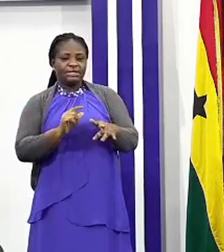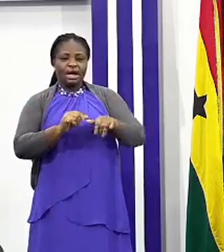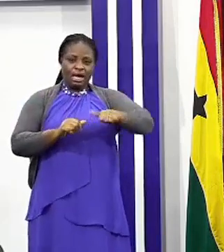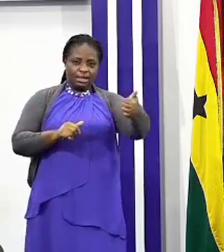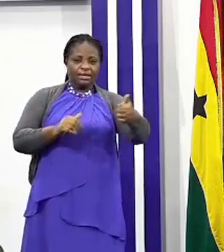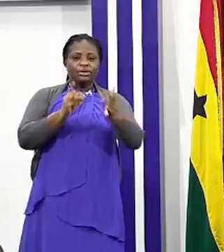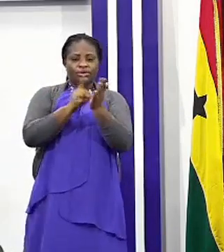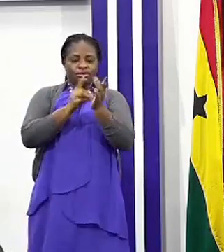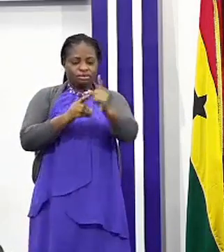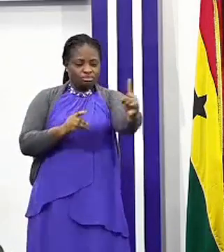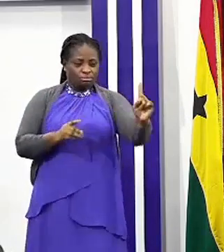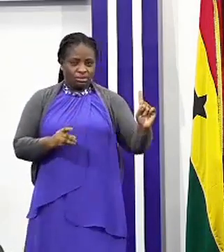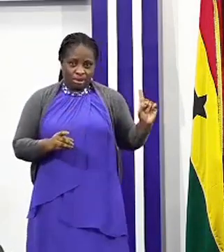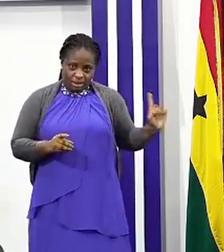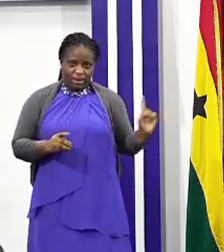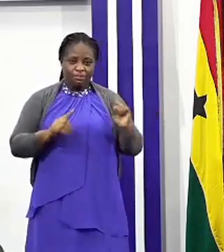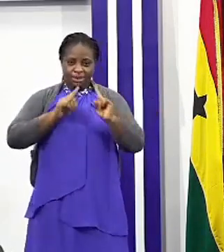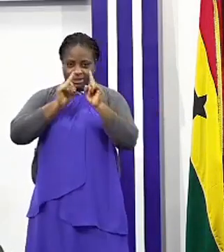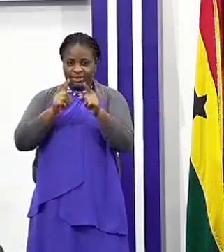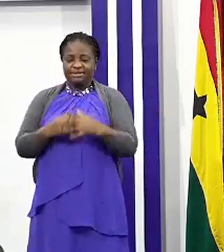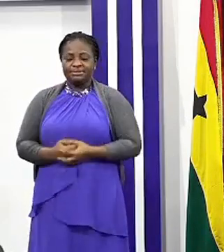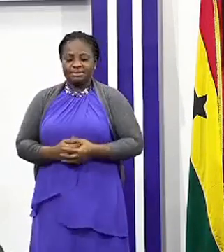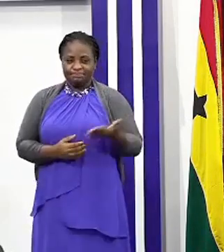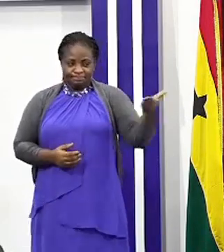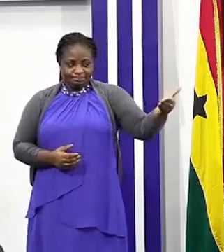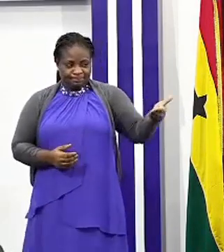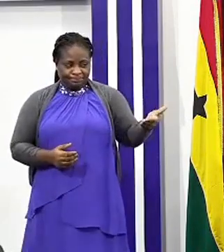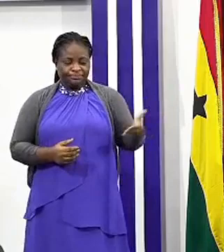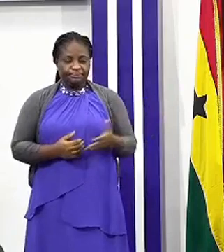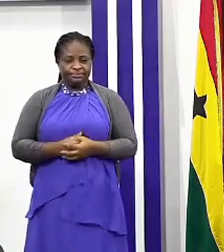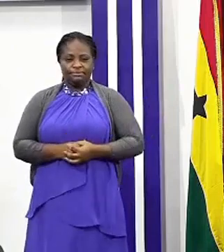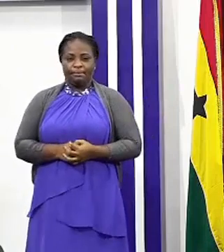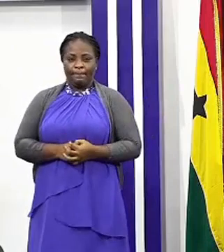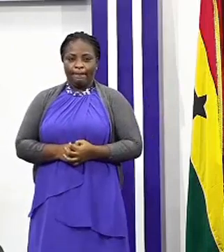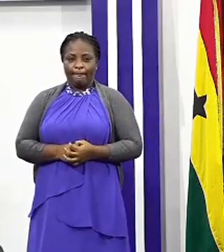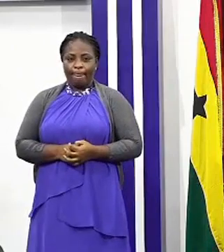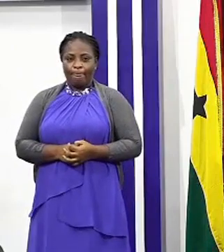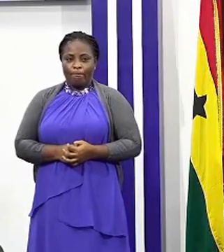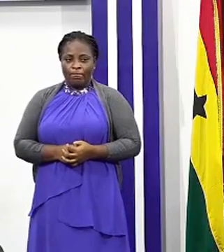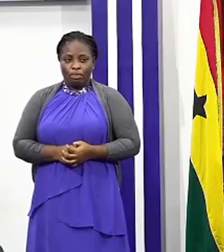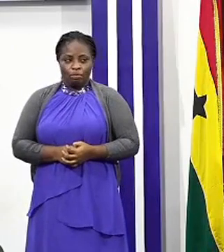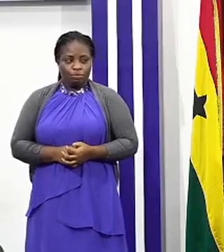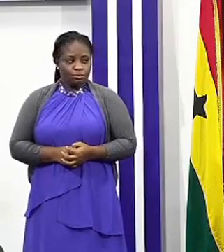other questions of the case management. You want to help me out?